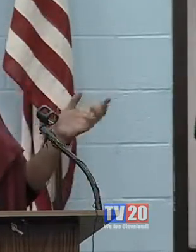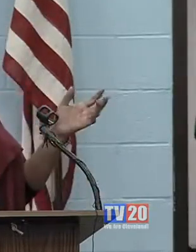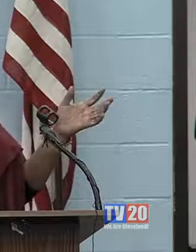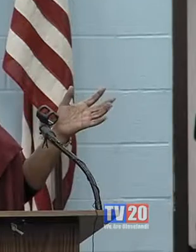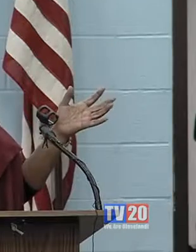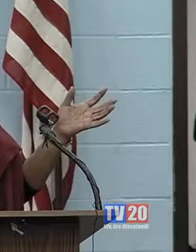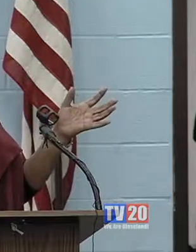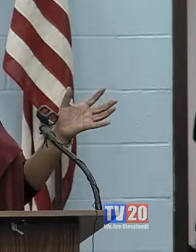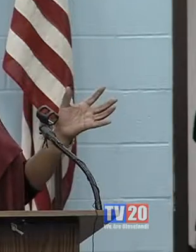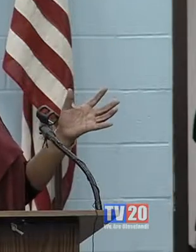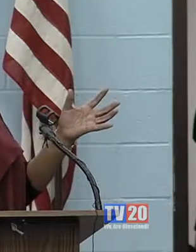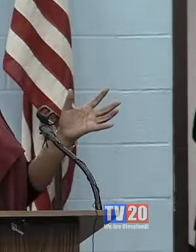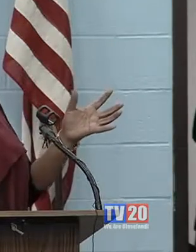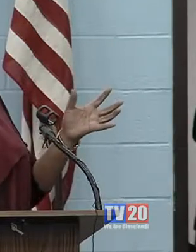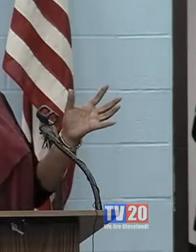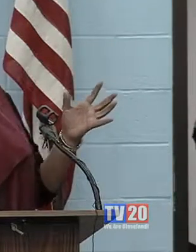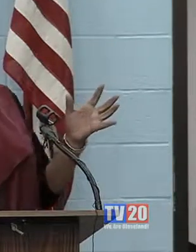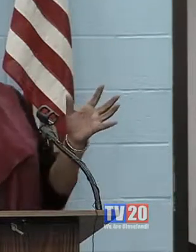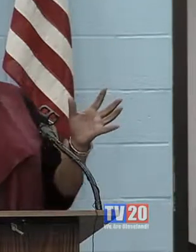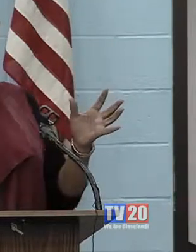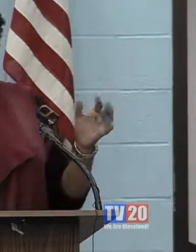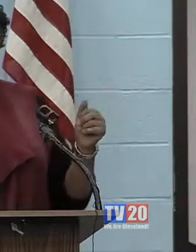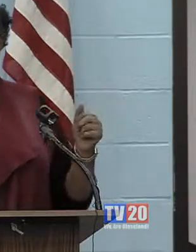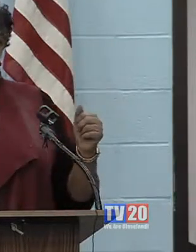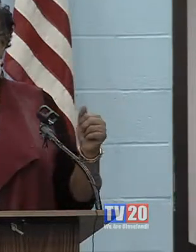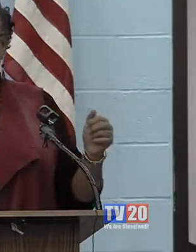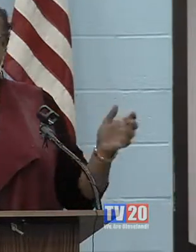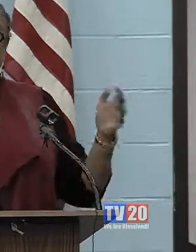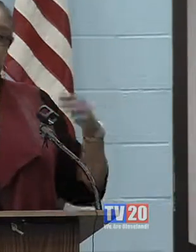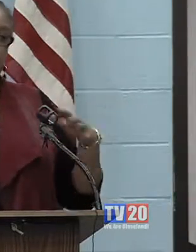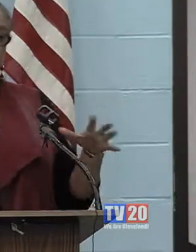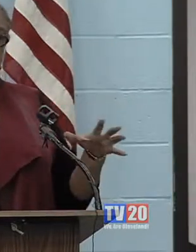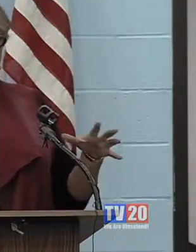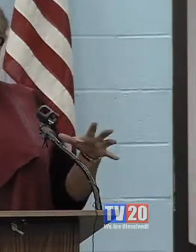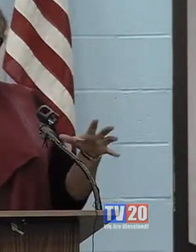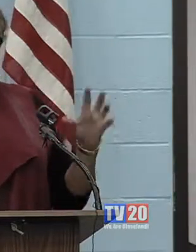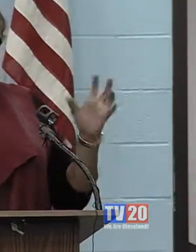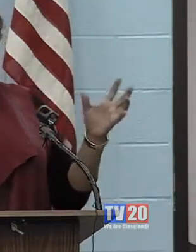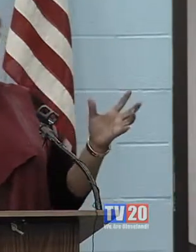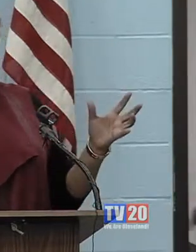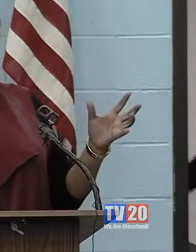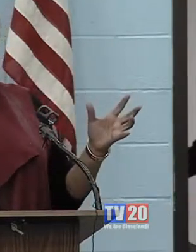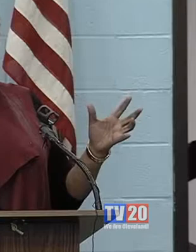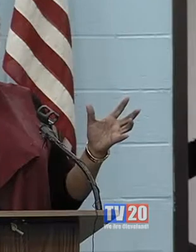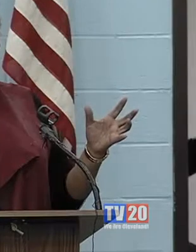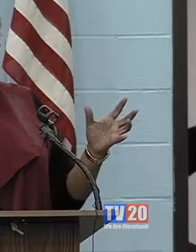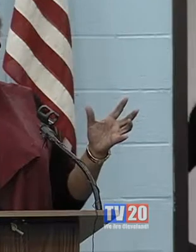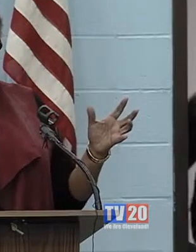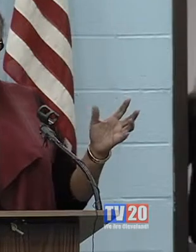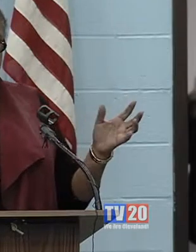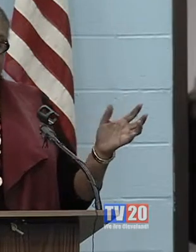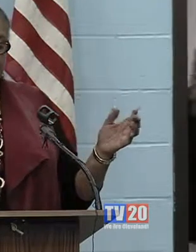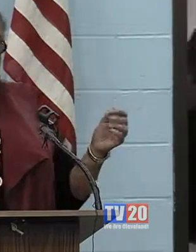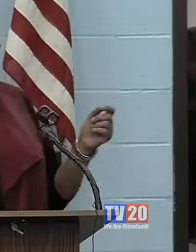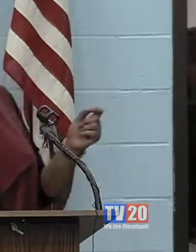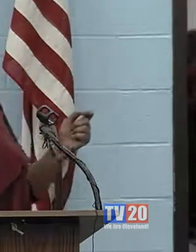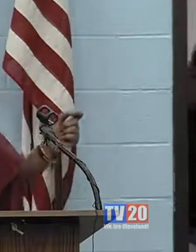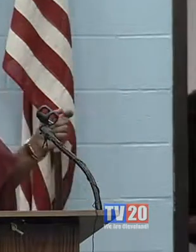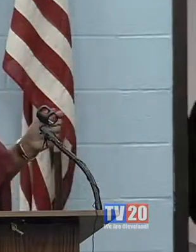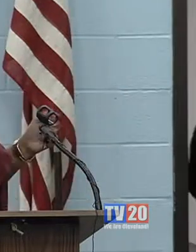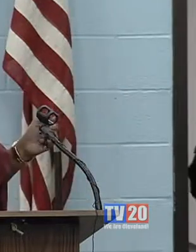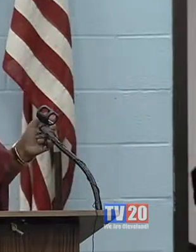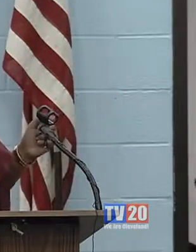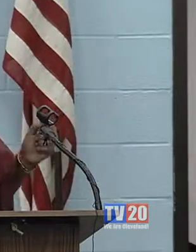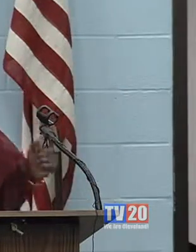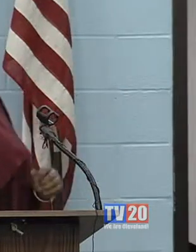been protesting against the elected official, what you did got the better outcomes. Mary,